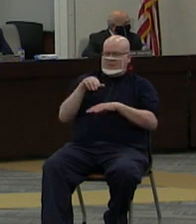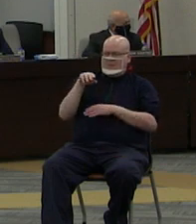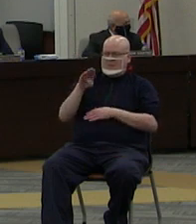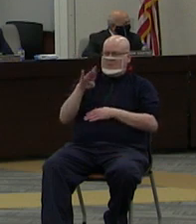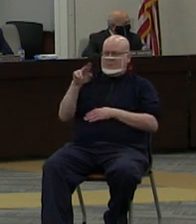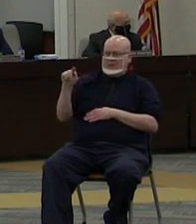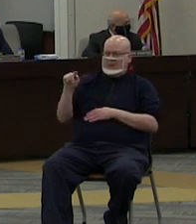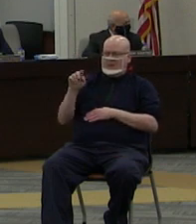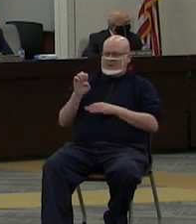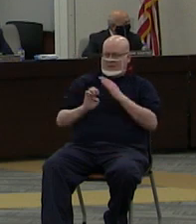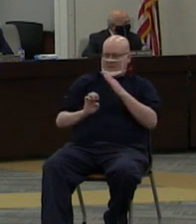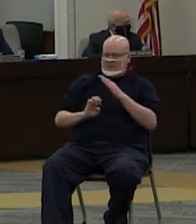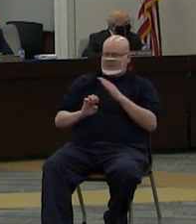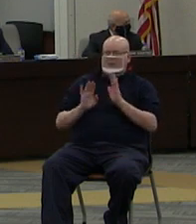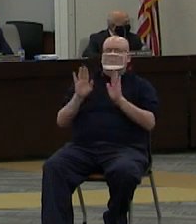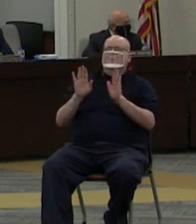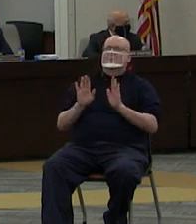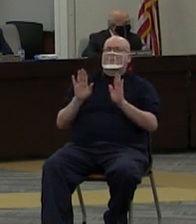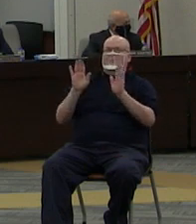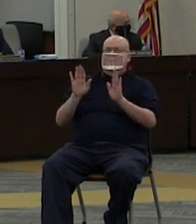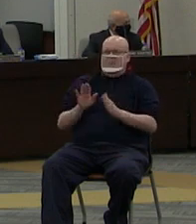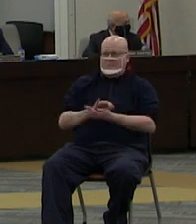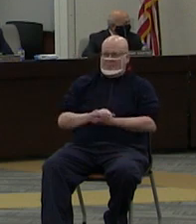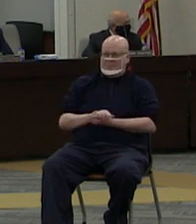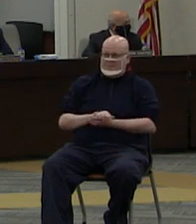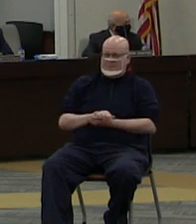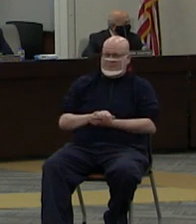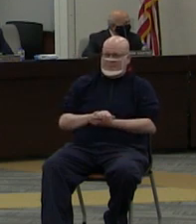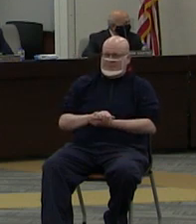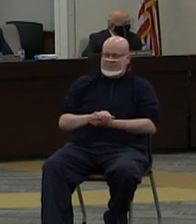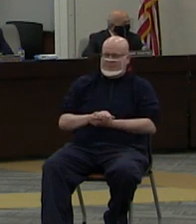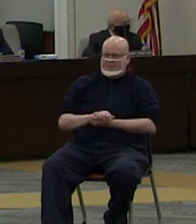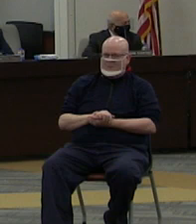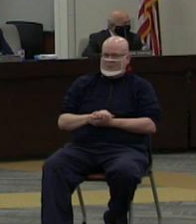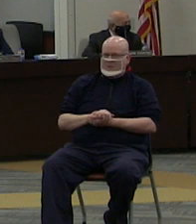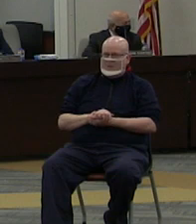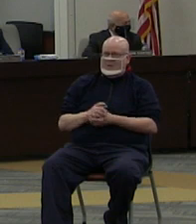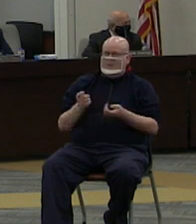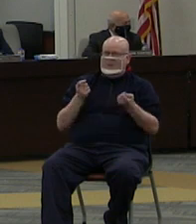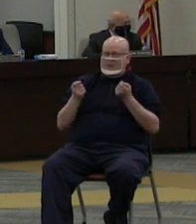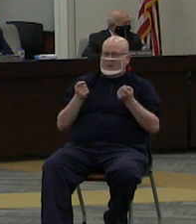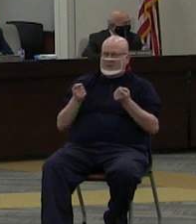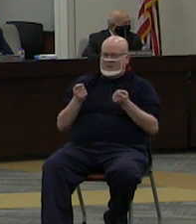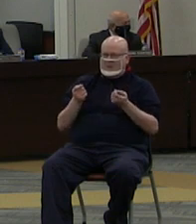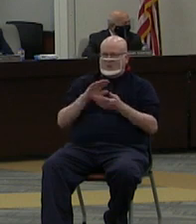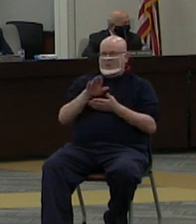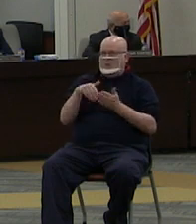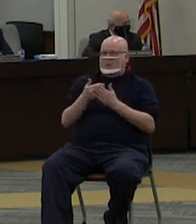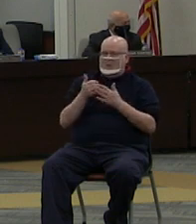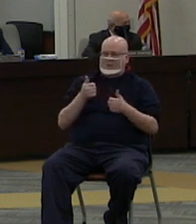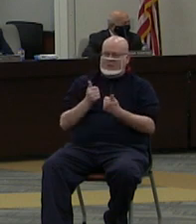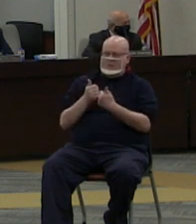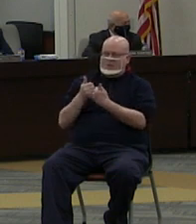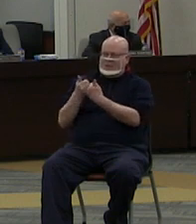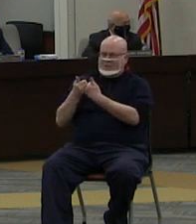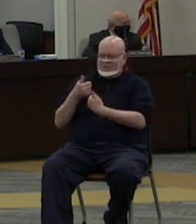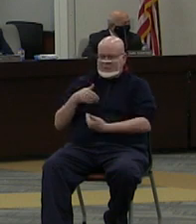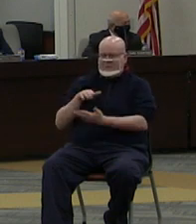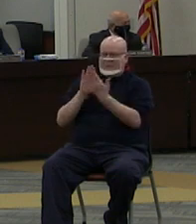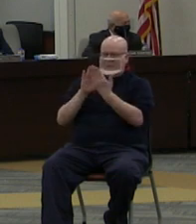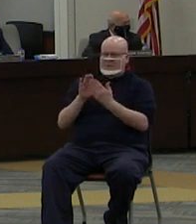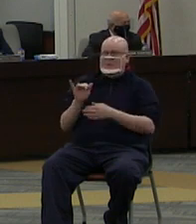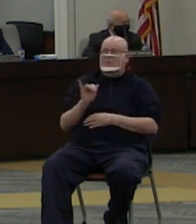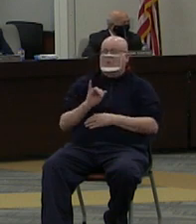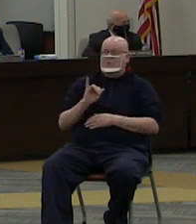want to say how great she's been this year and dealing with all the challenges that have come. And also just being